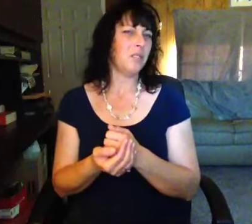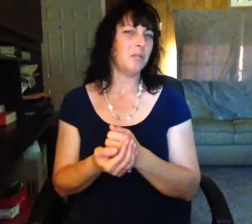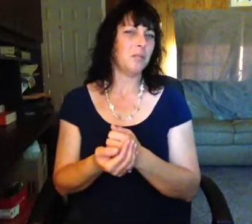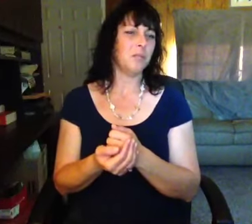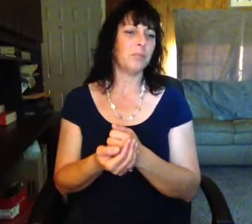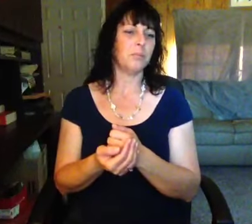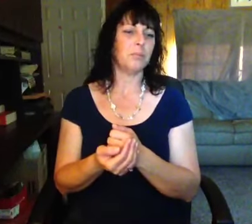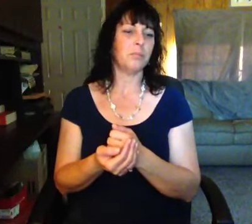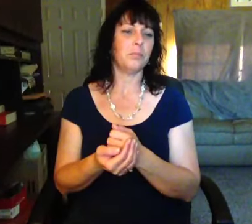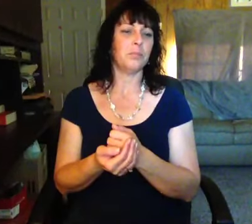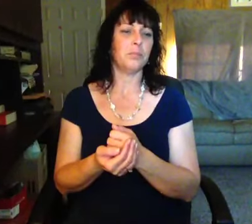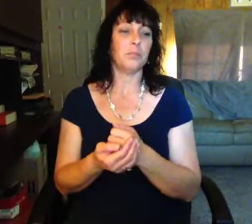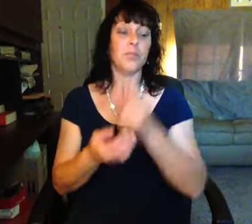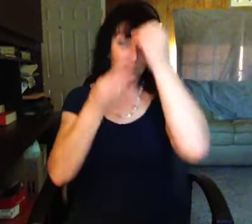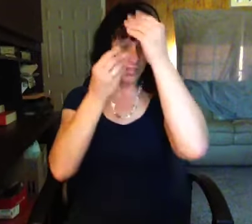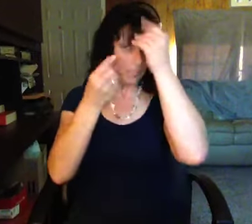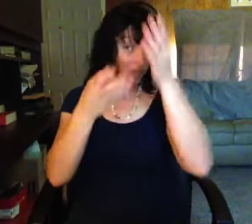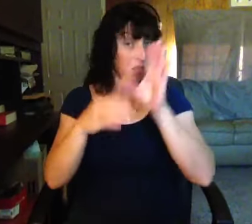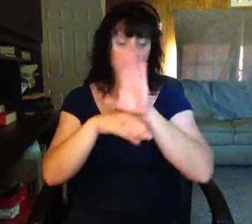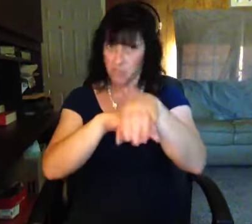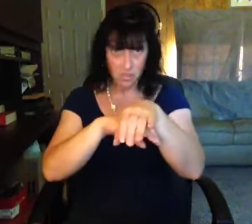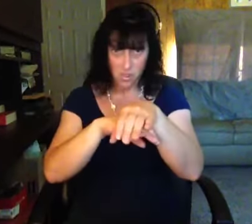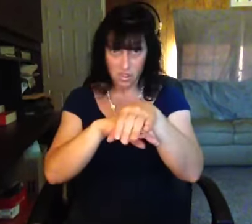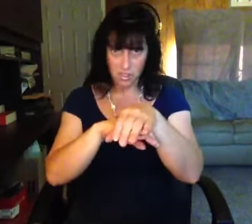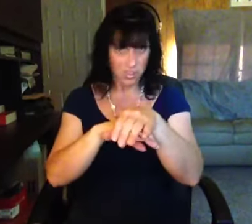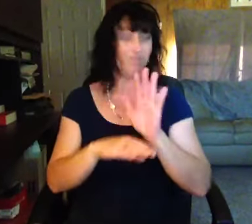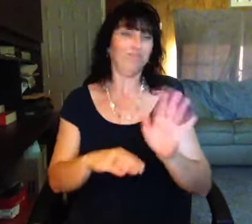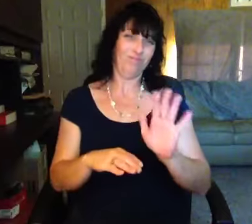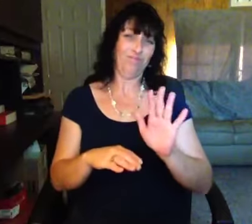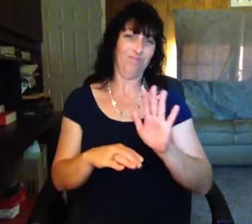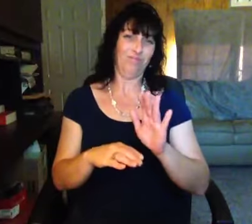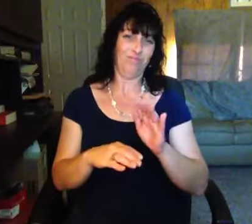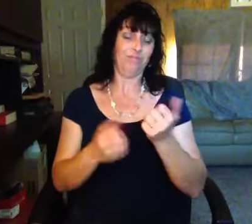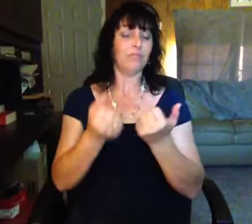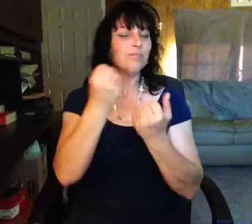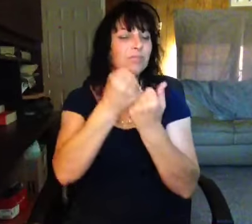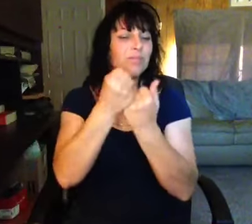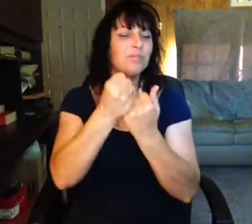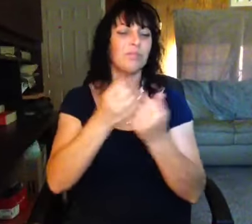just facilitate and let you guys learn everything you need to learn. Thank you.